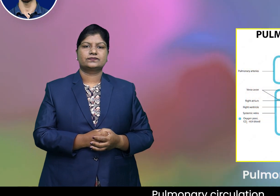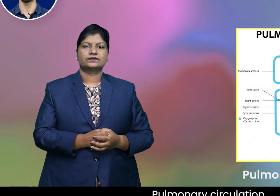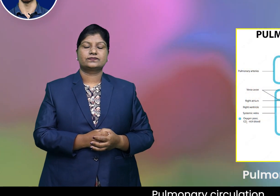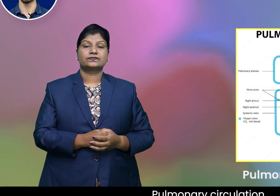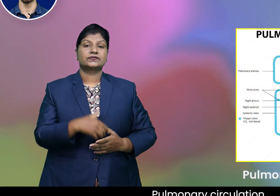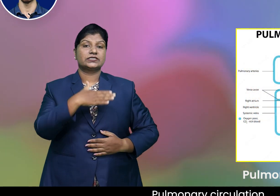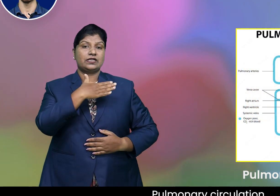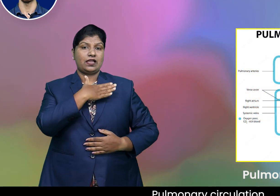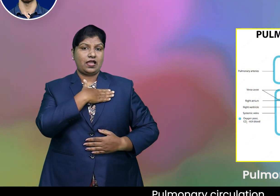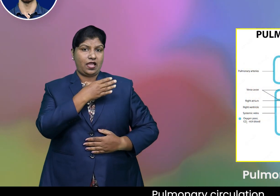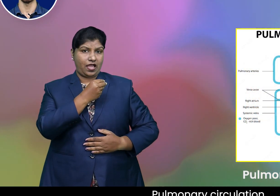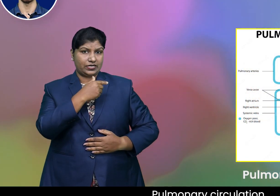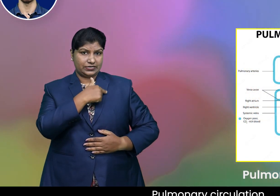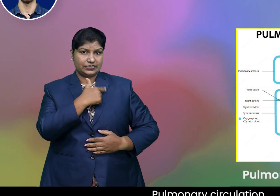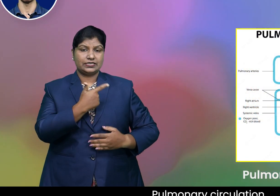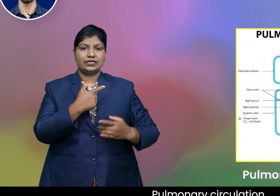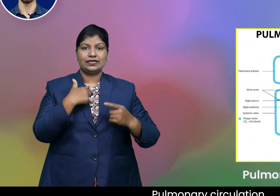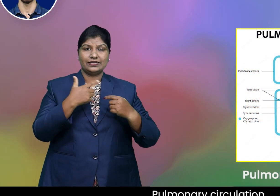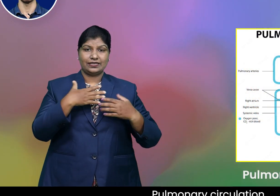pulmonary circulation,